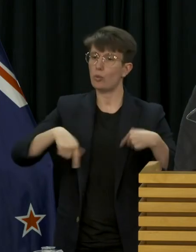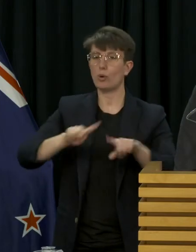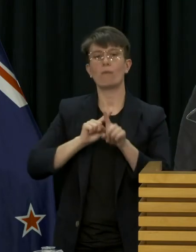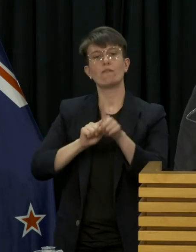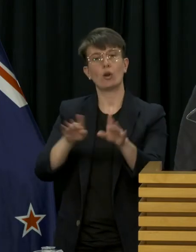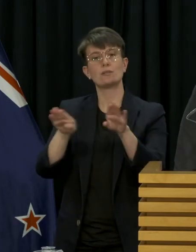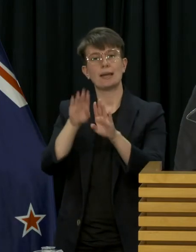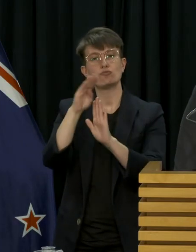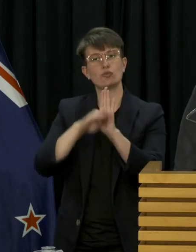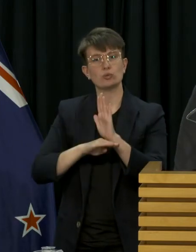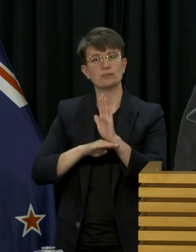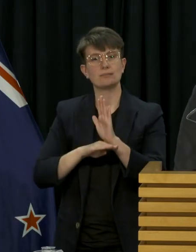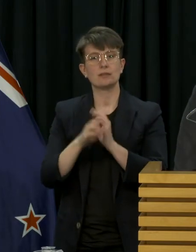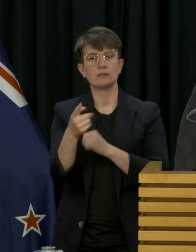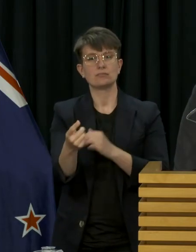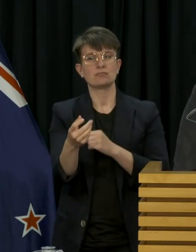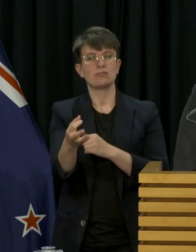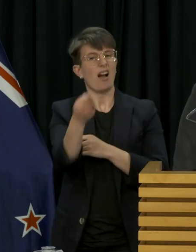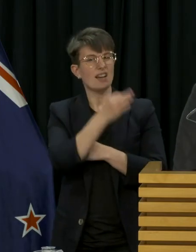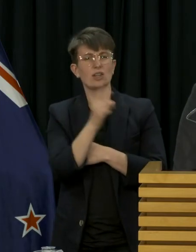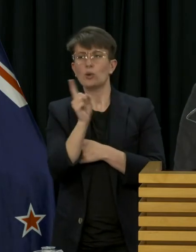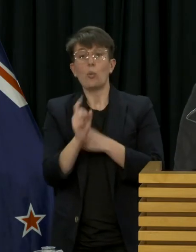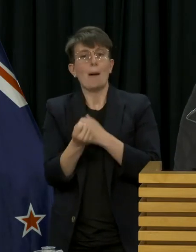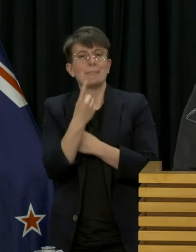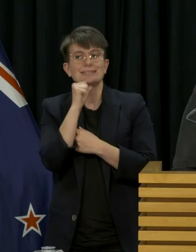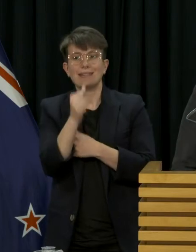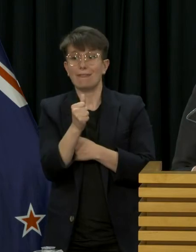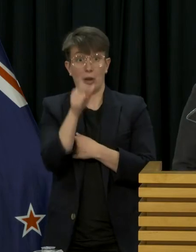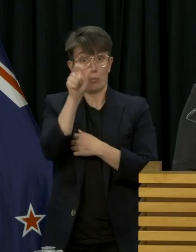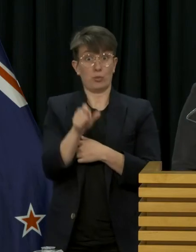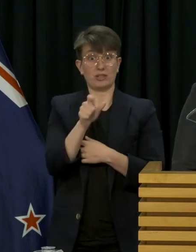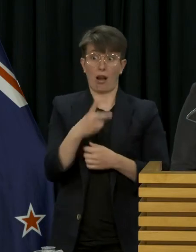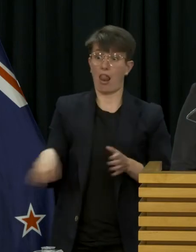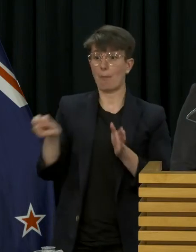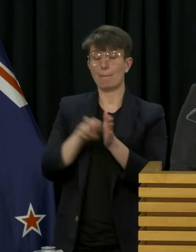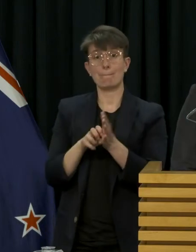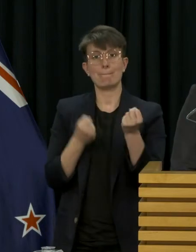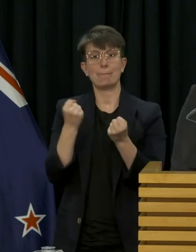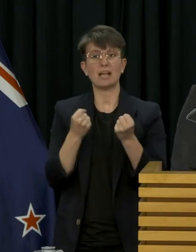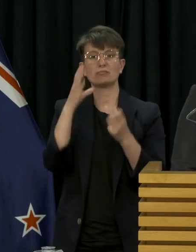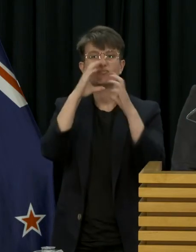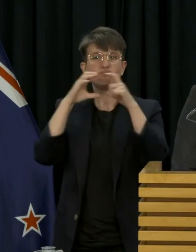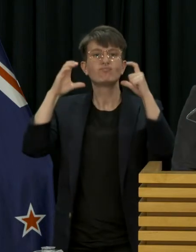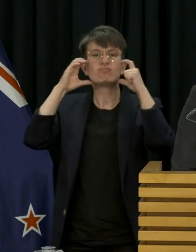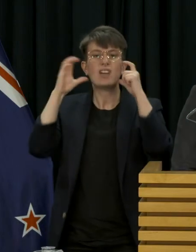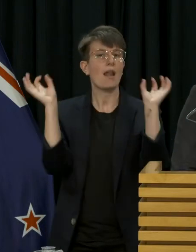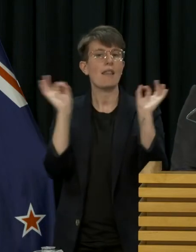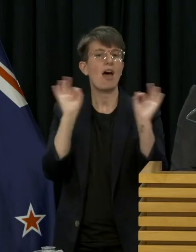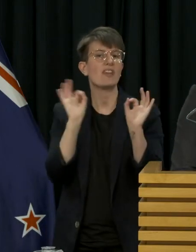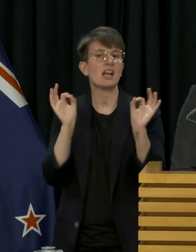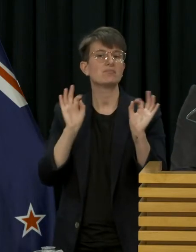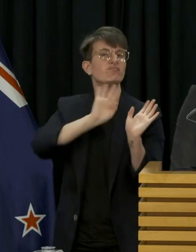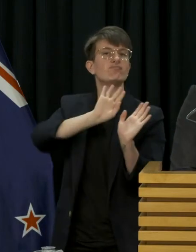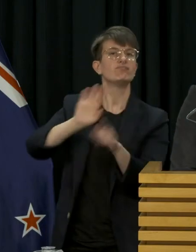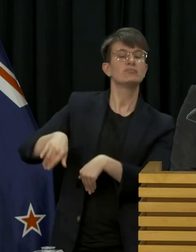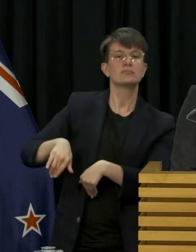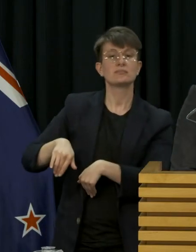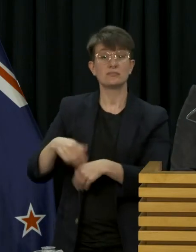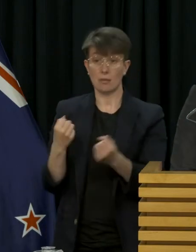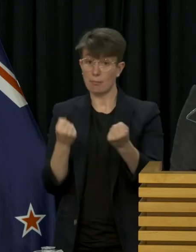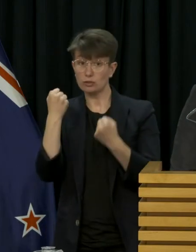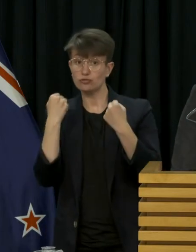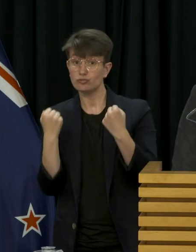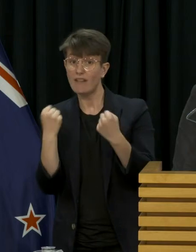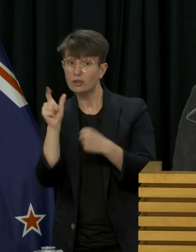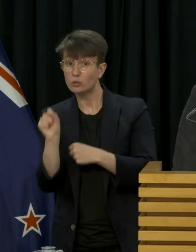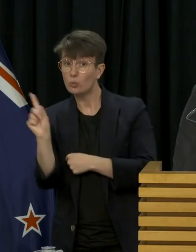a passenger that comes on and isn't wearing a mask? Look, ultimately, we're not expecting bus drivers to enforce the rules. That's very, very clear